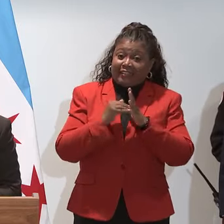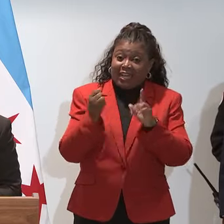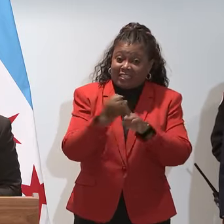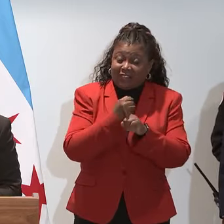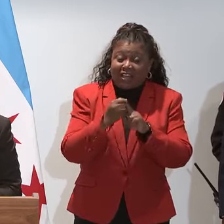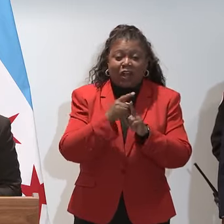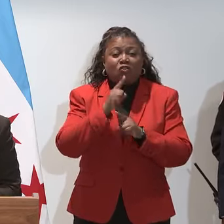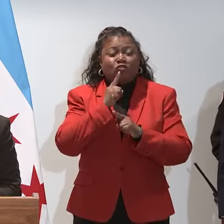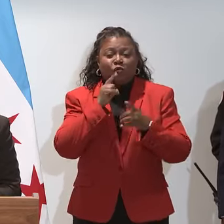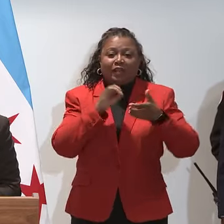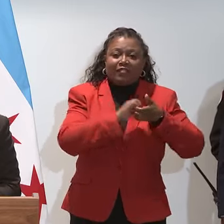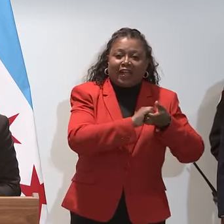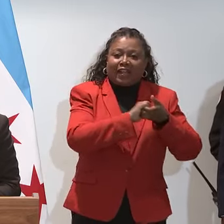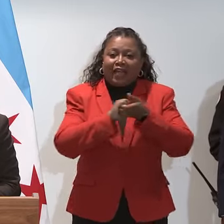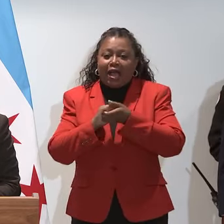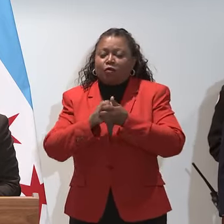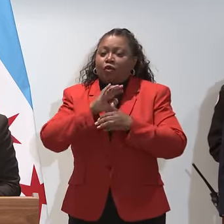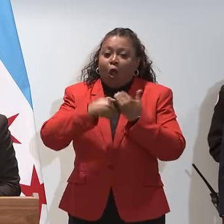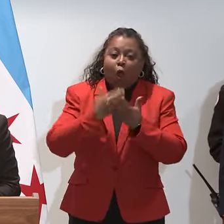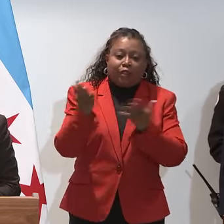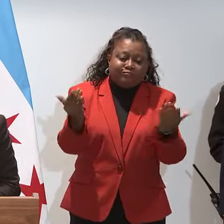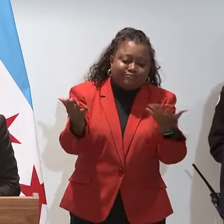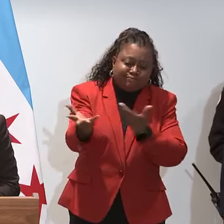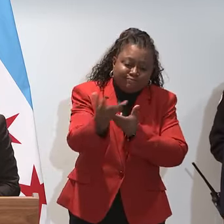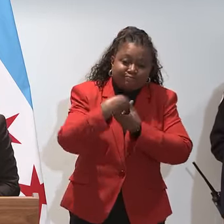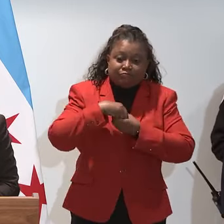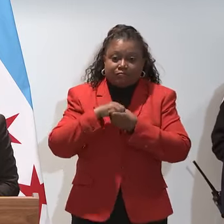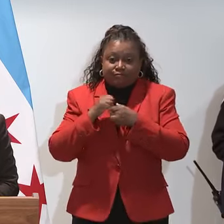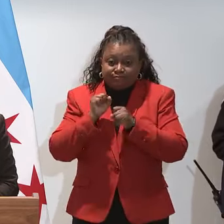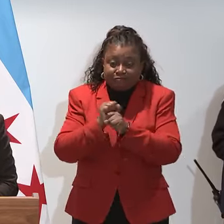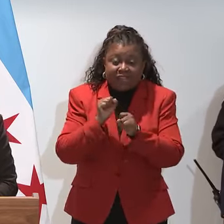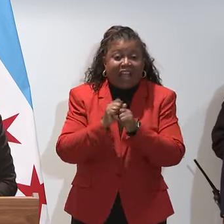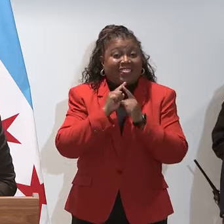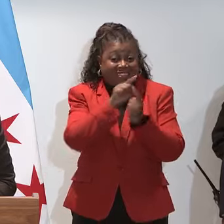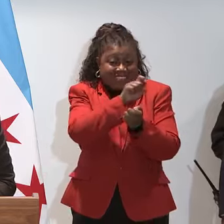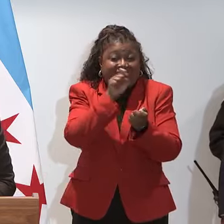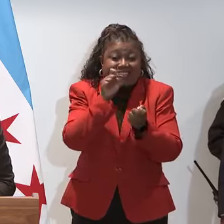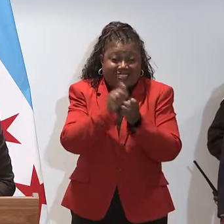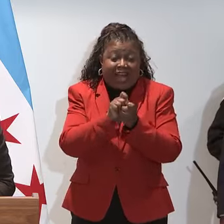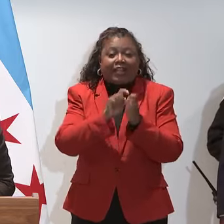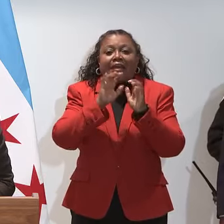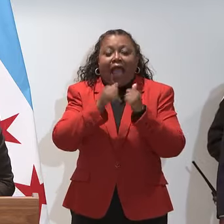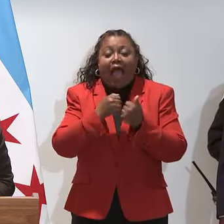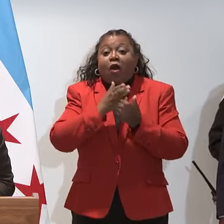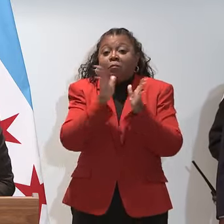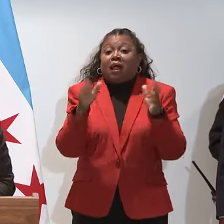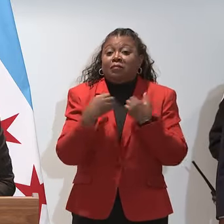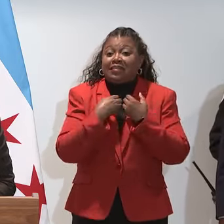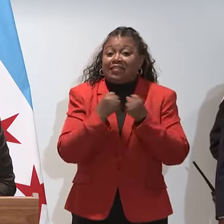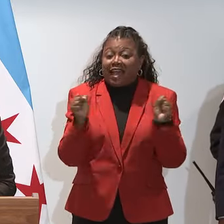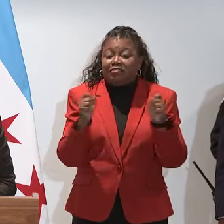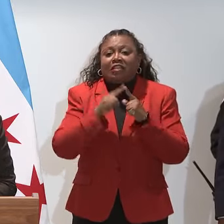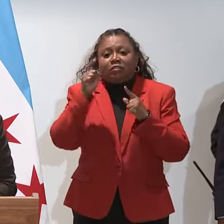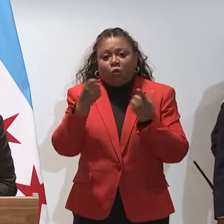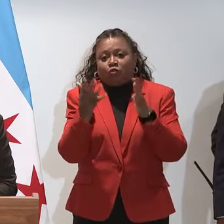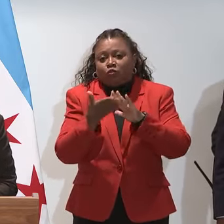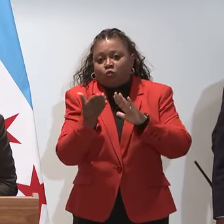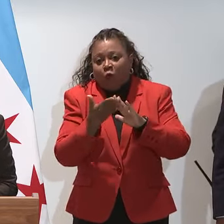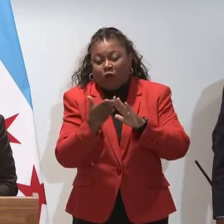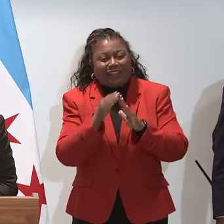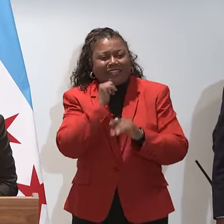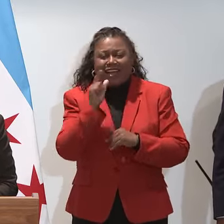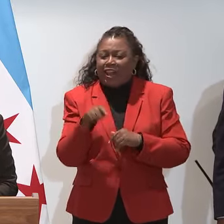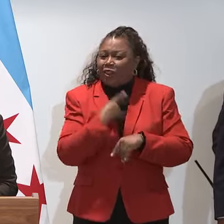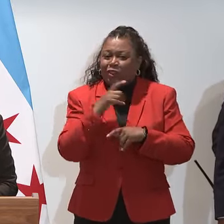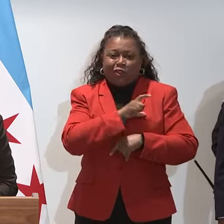violence a truly collaborative, all-hands-on-deck effort. This is exactly how public safety is supposed to work.